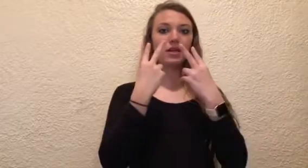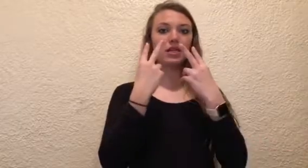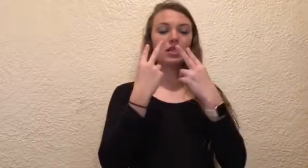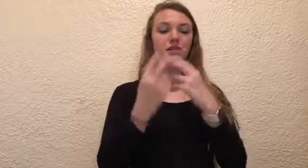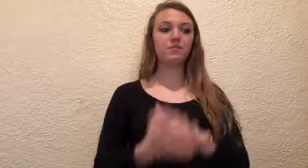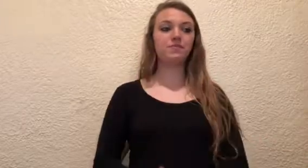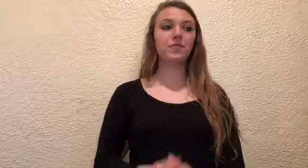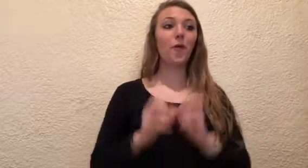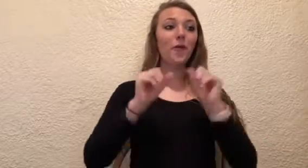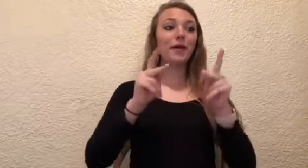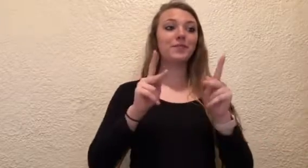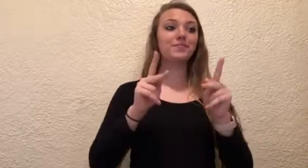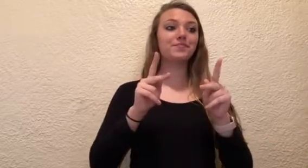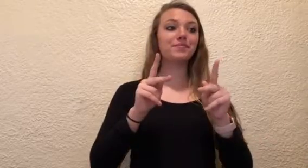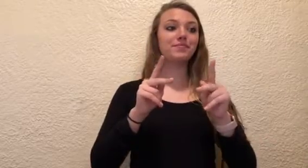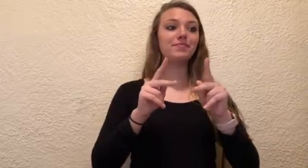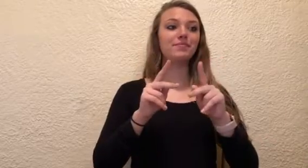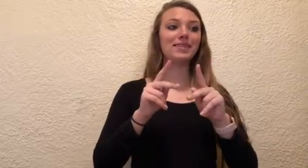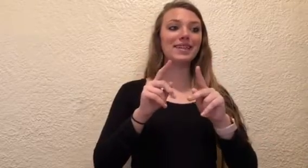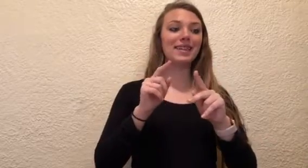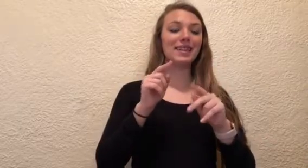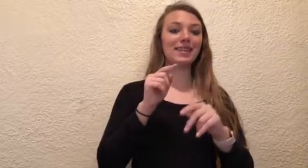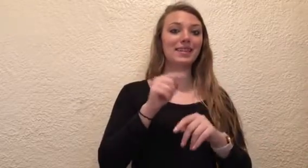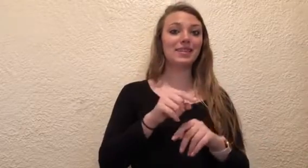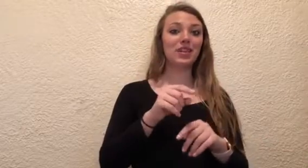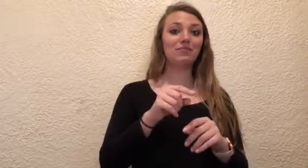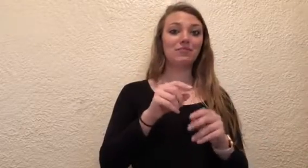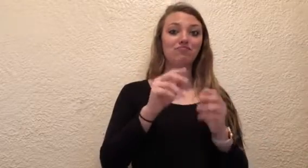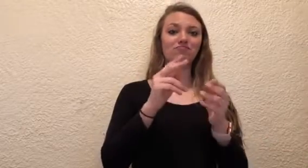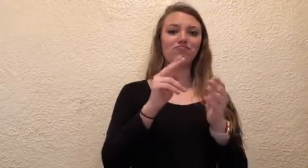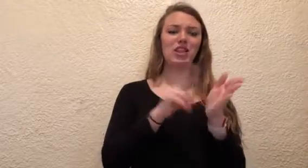Okay, this is called an ovipositor.